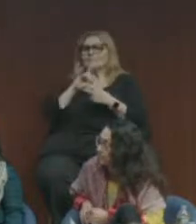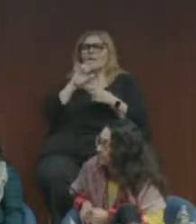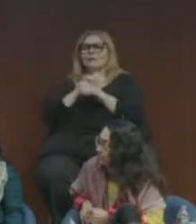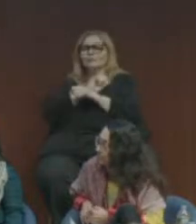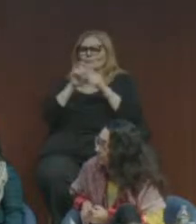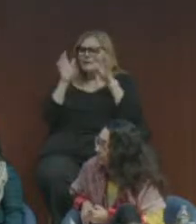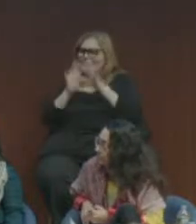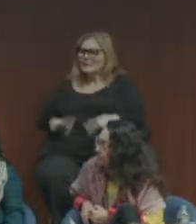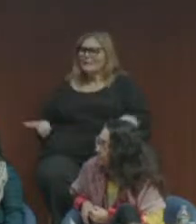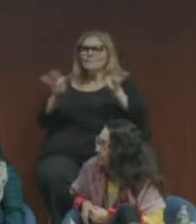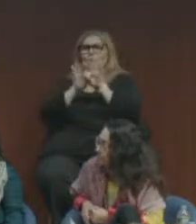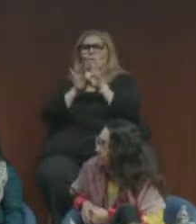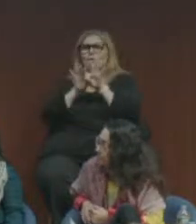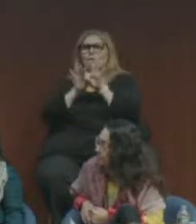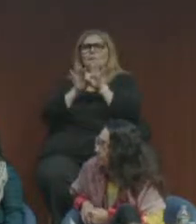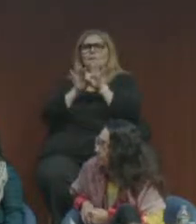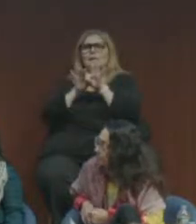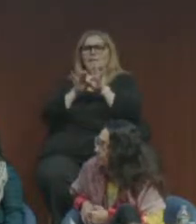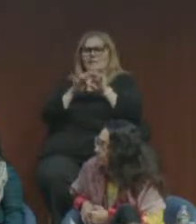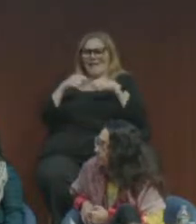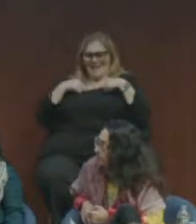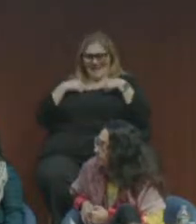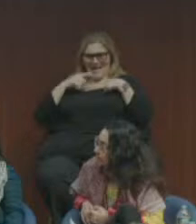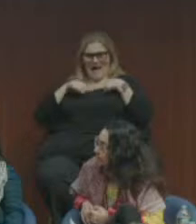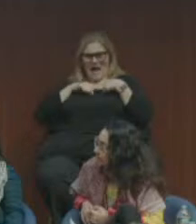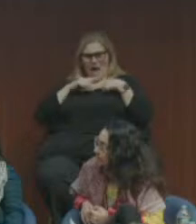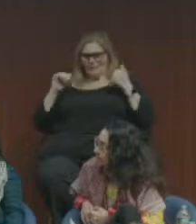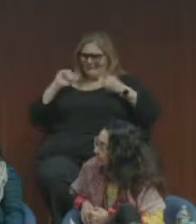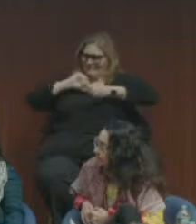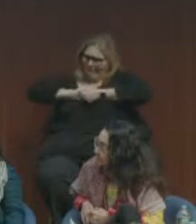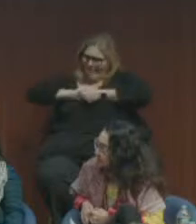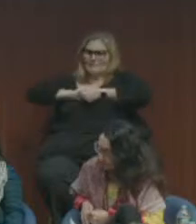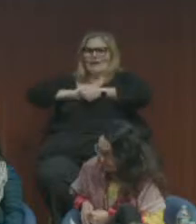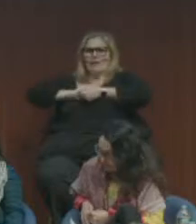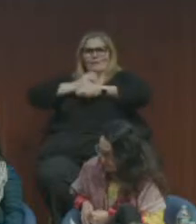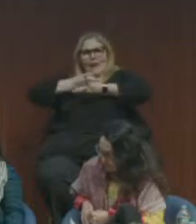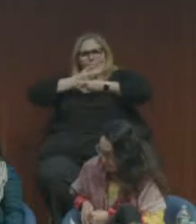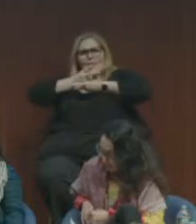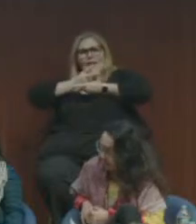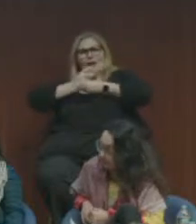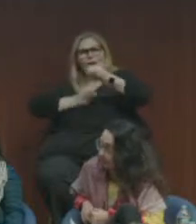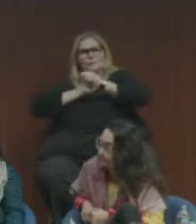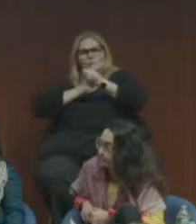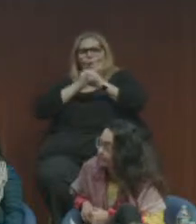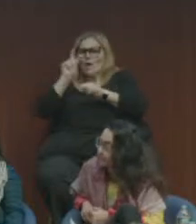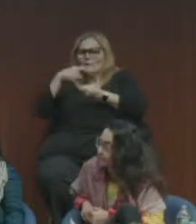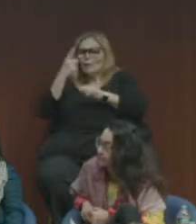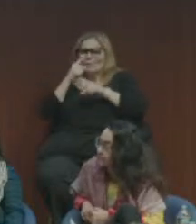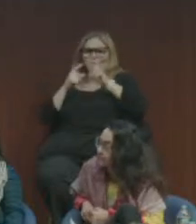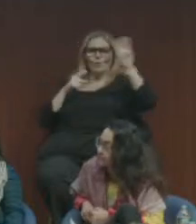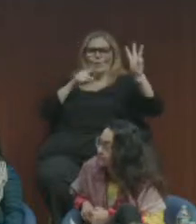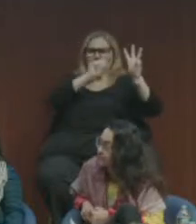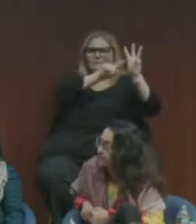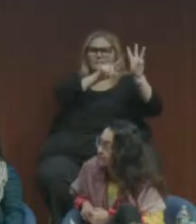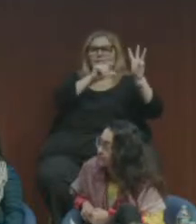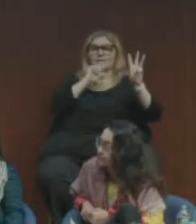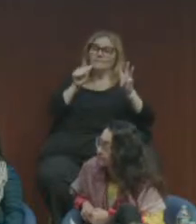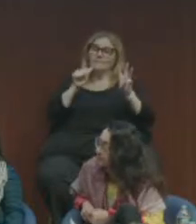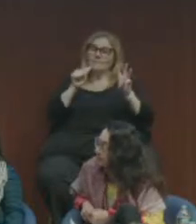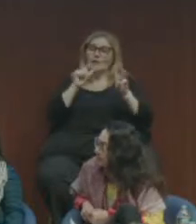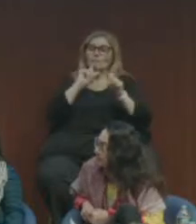extremely important that our solidarity and care support does not exist only in the West. Actually,